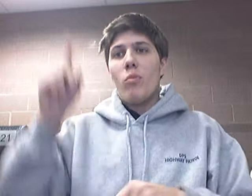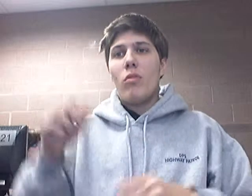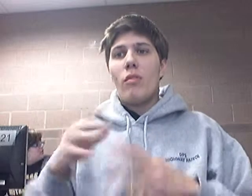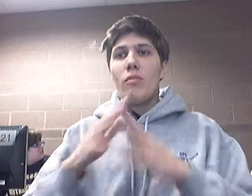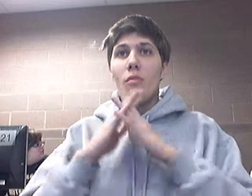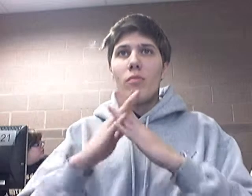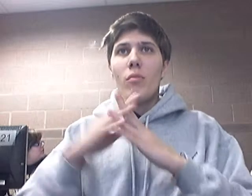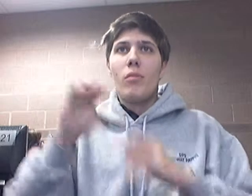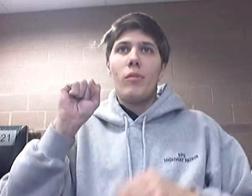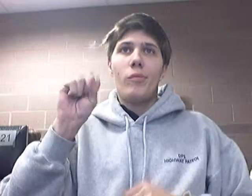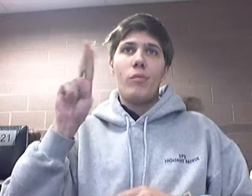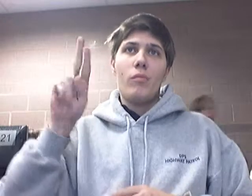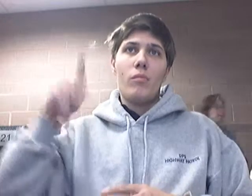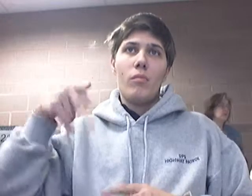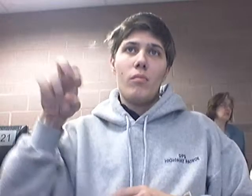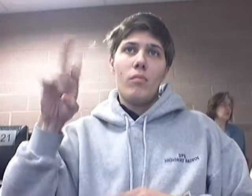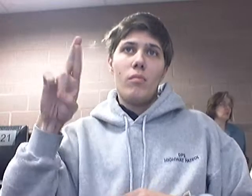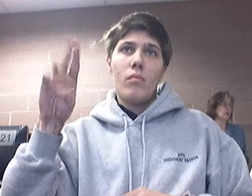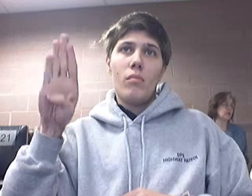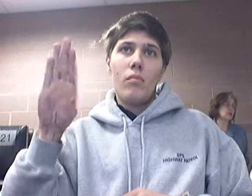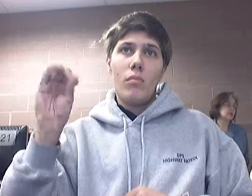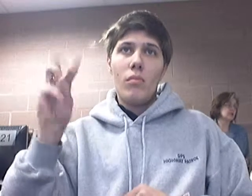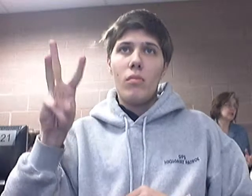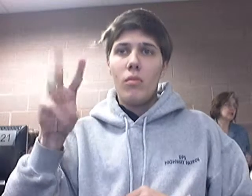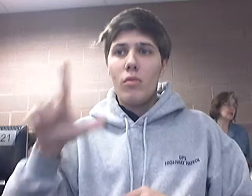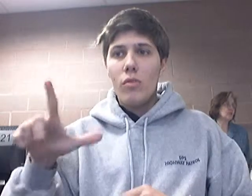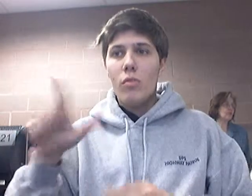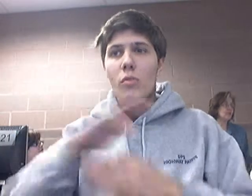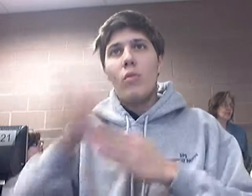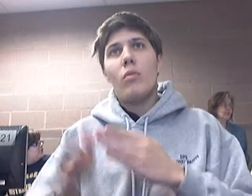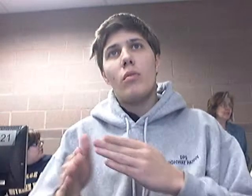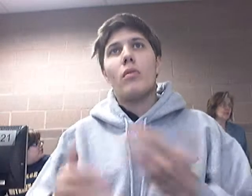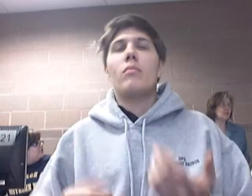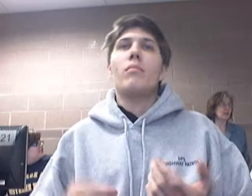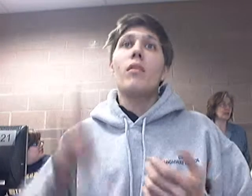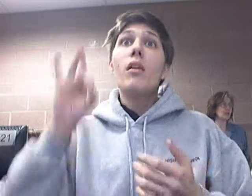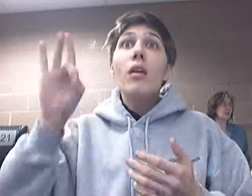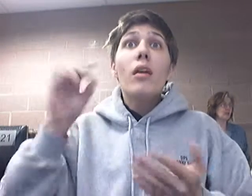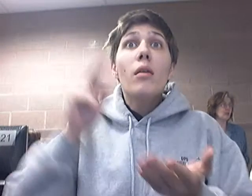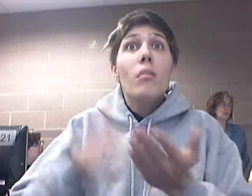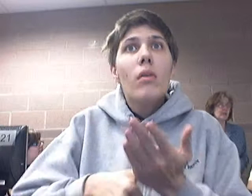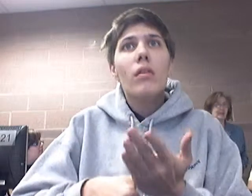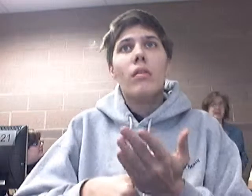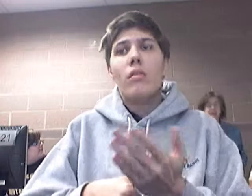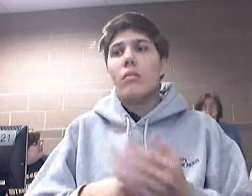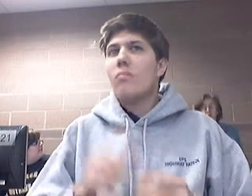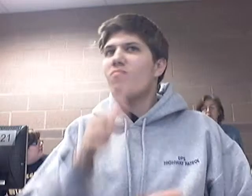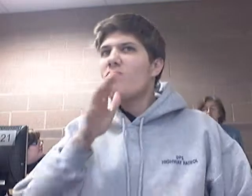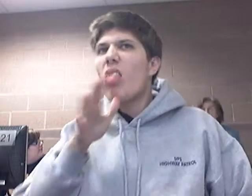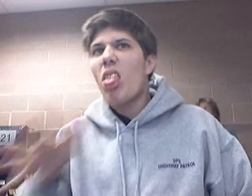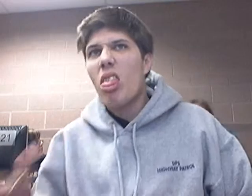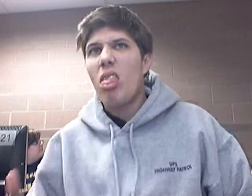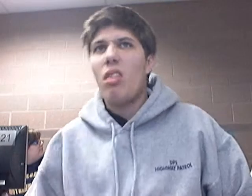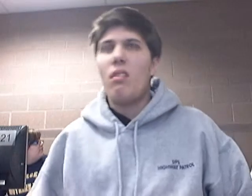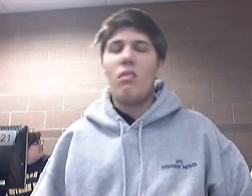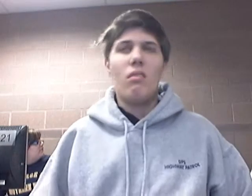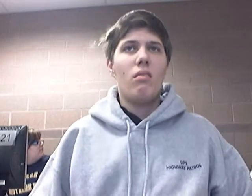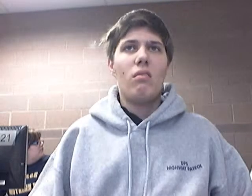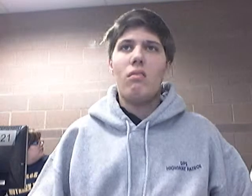if you do all of them, don't write too much, just a little. You learn it. Oh no. I am going to enter to see. I